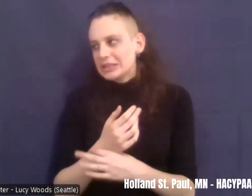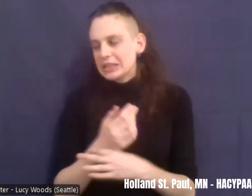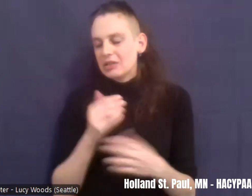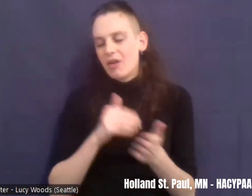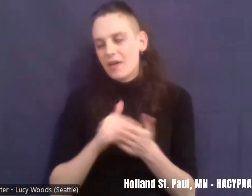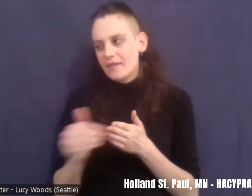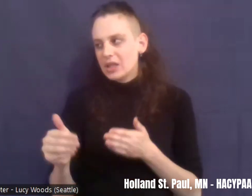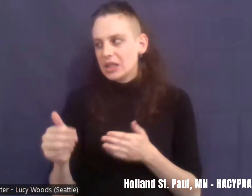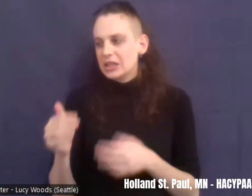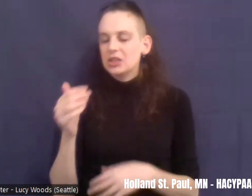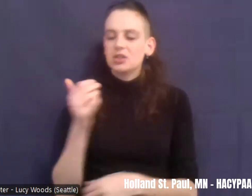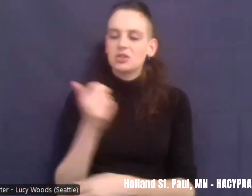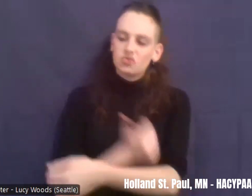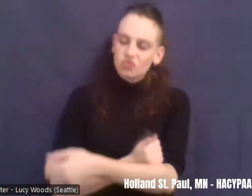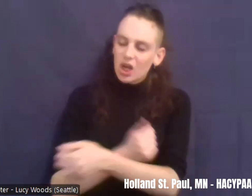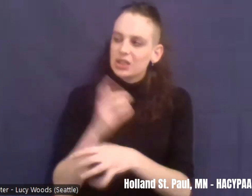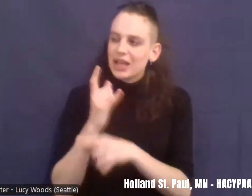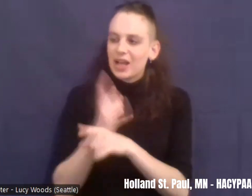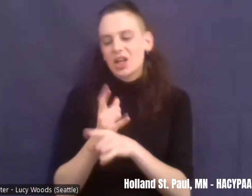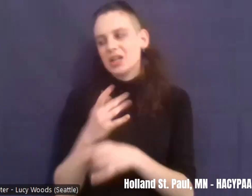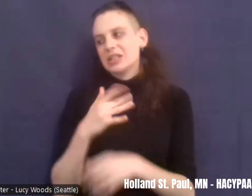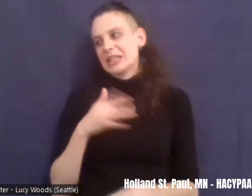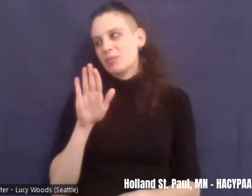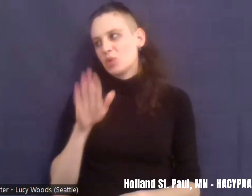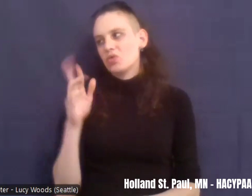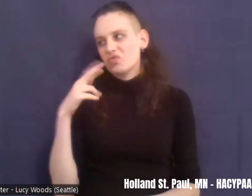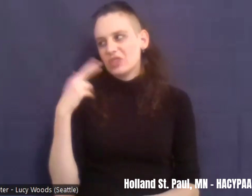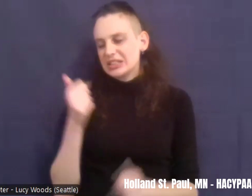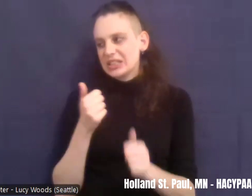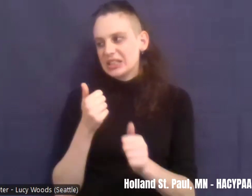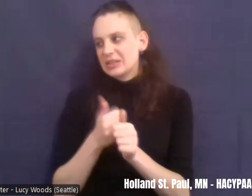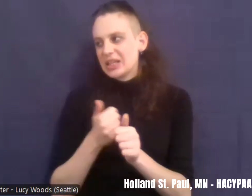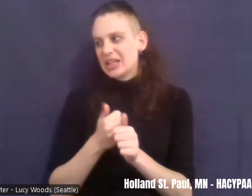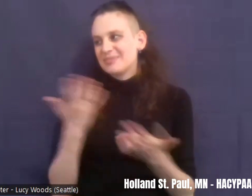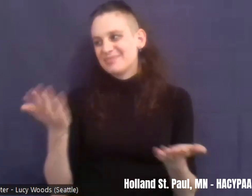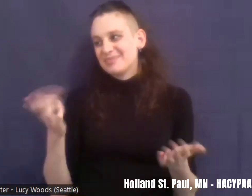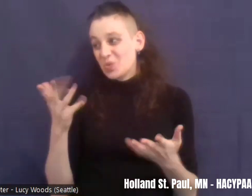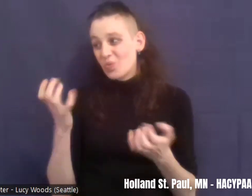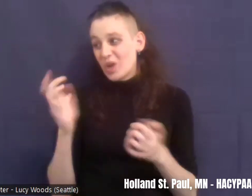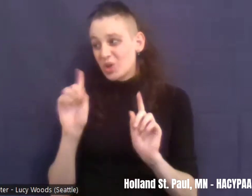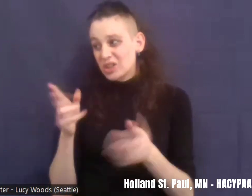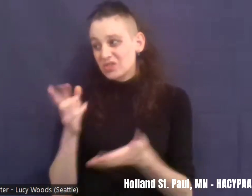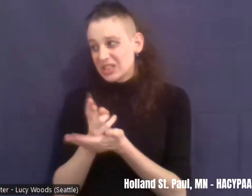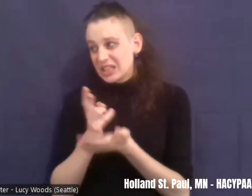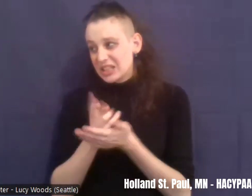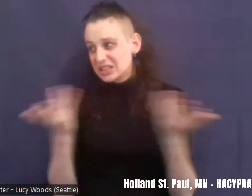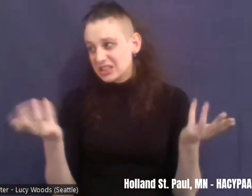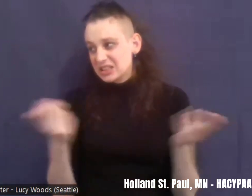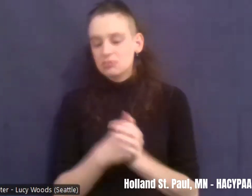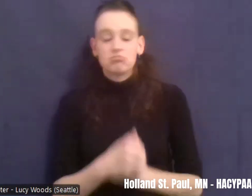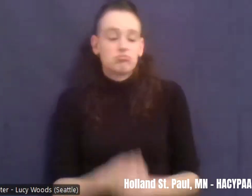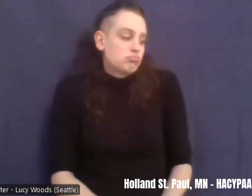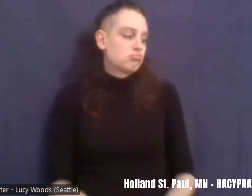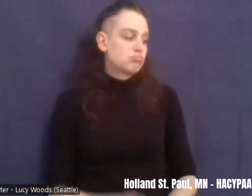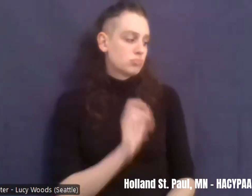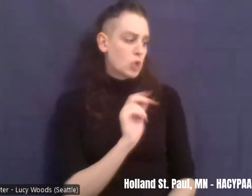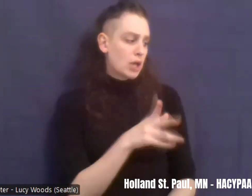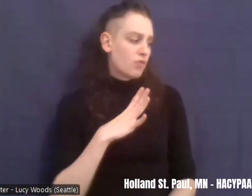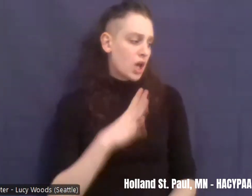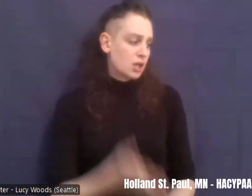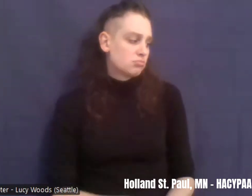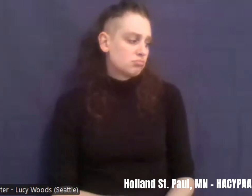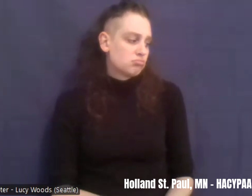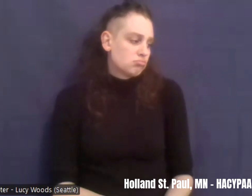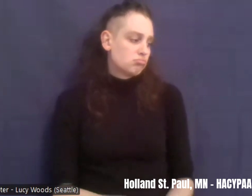the like reason for it. Like, how do you feel about rehab? And I was like, okay, like I'm fine. Like that sounds cool.